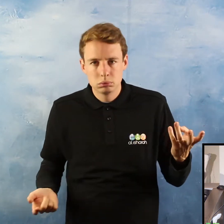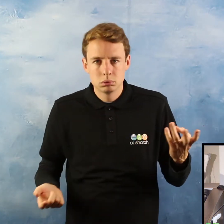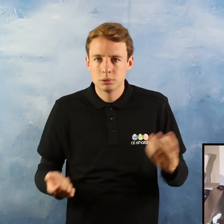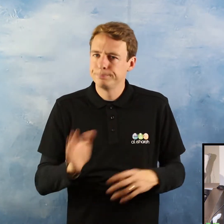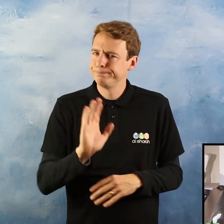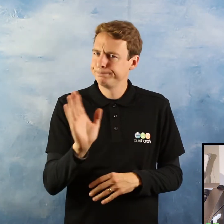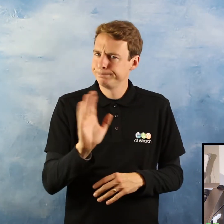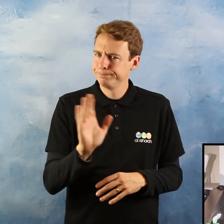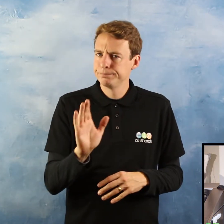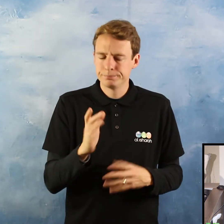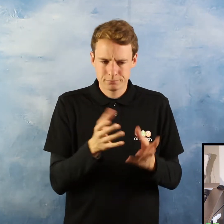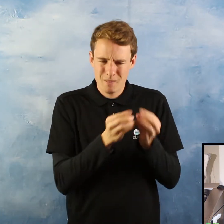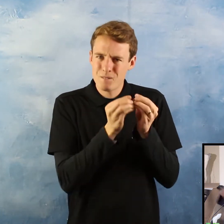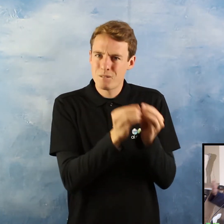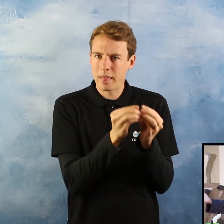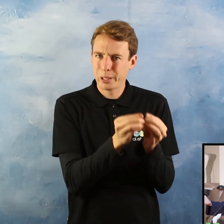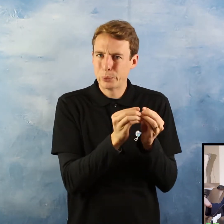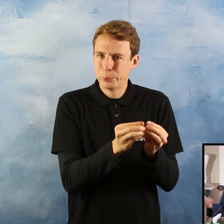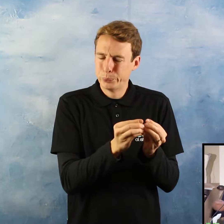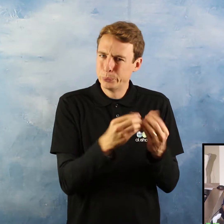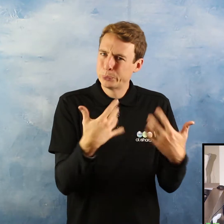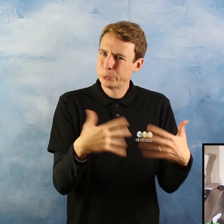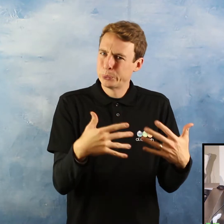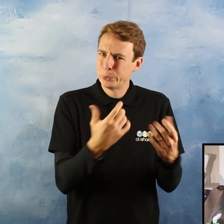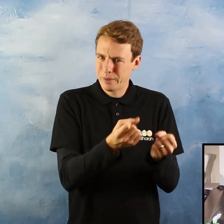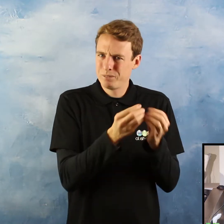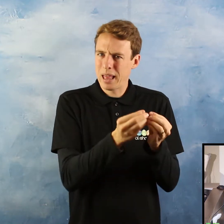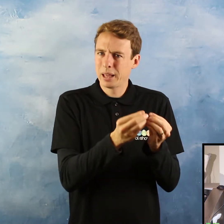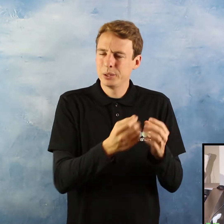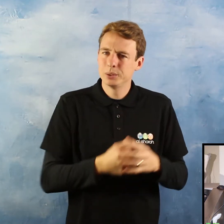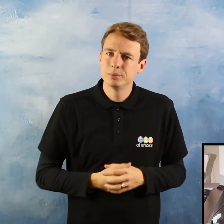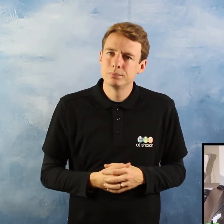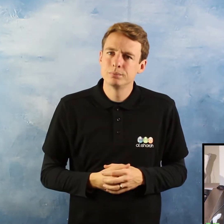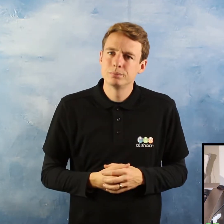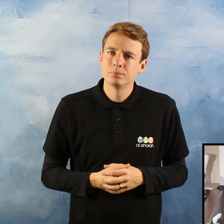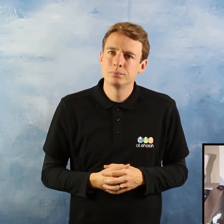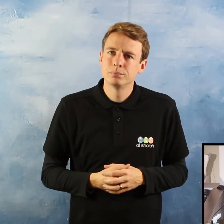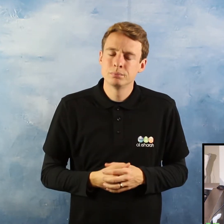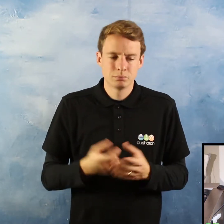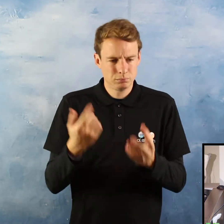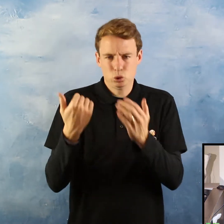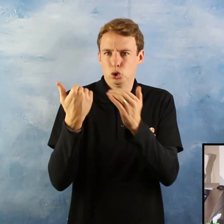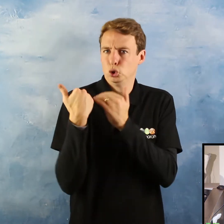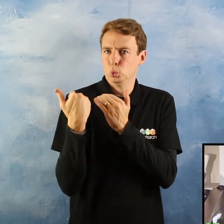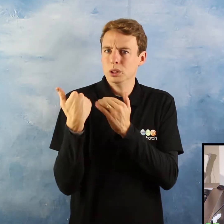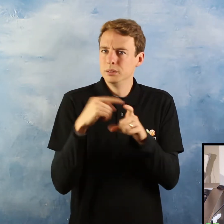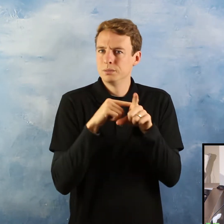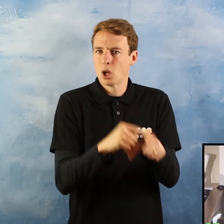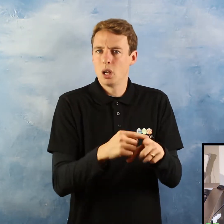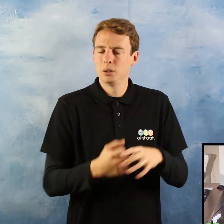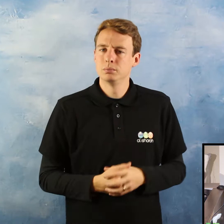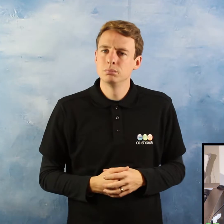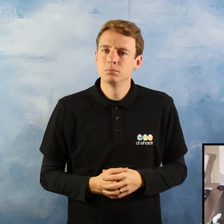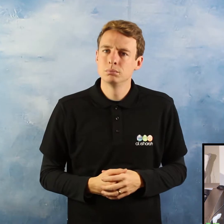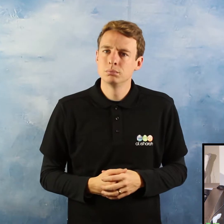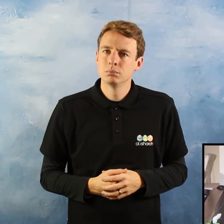that these are values we try to inculcate among ourselves. They are the values we